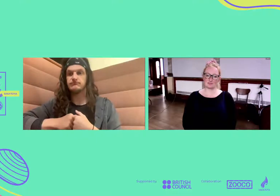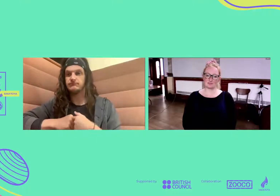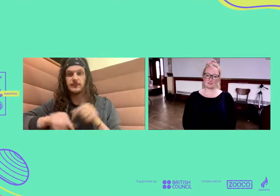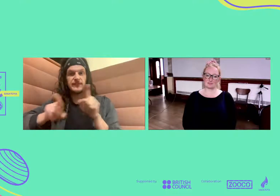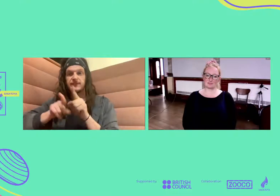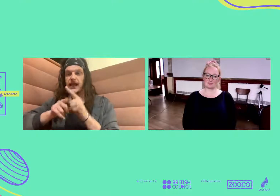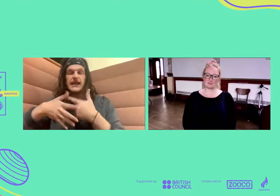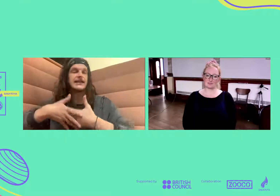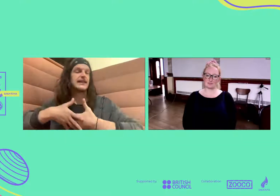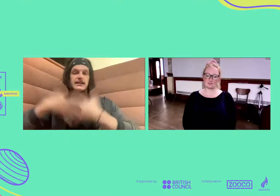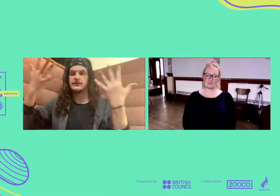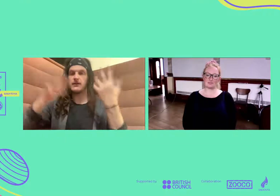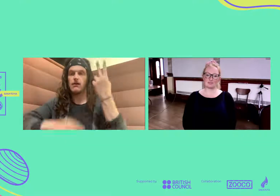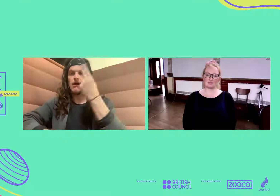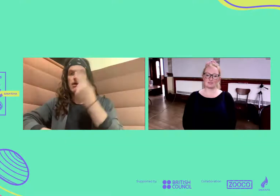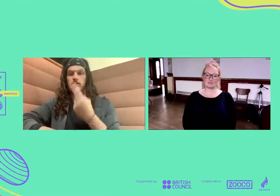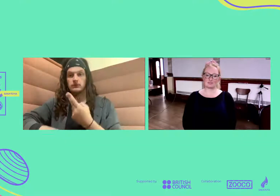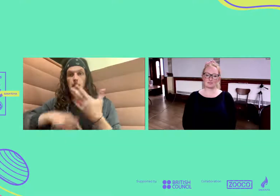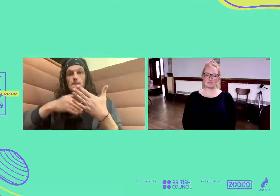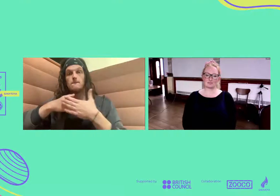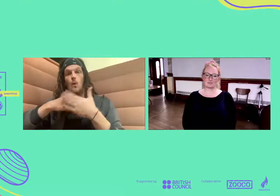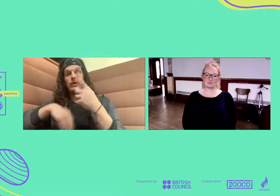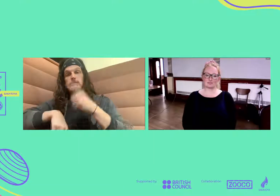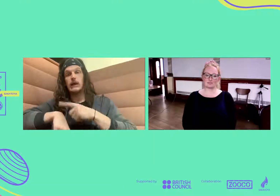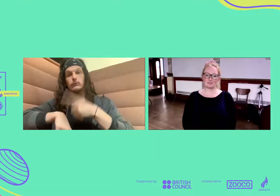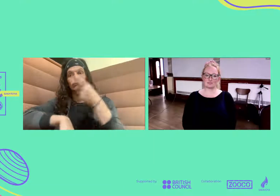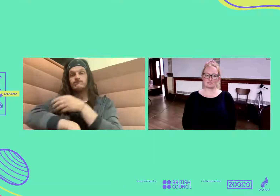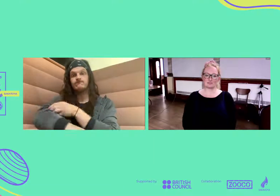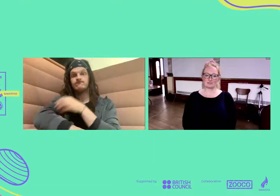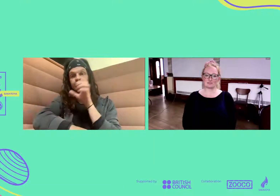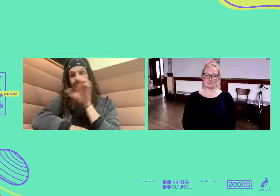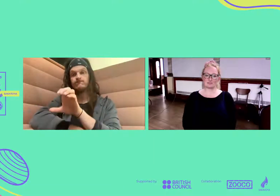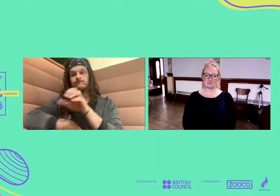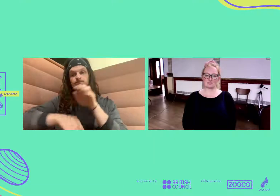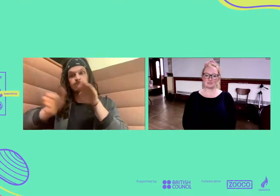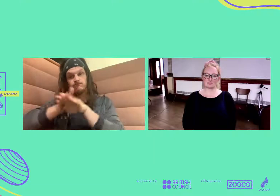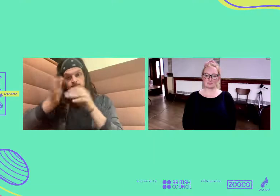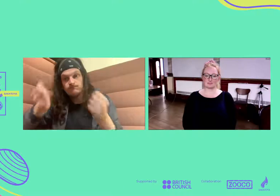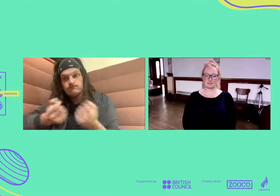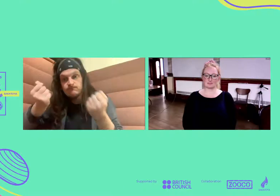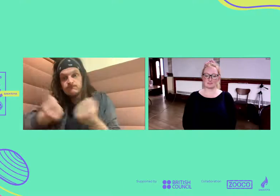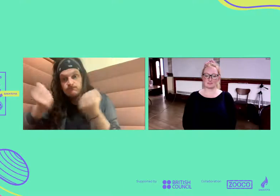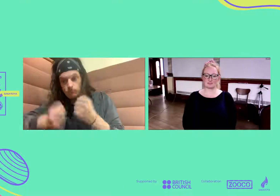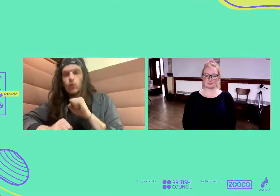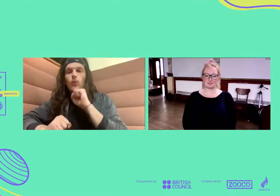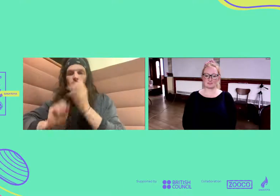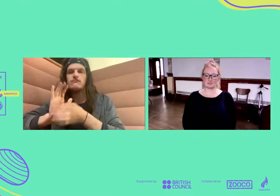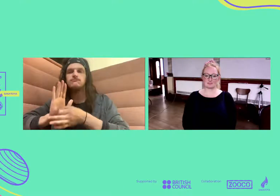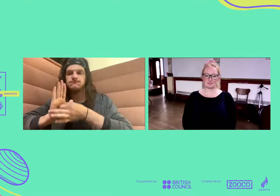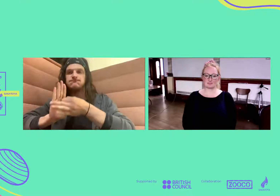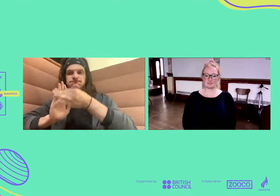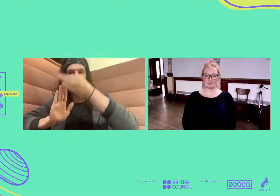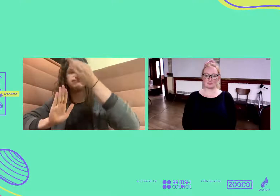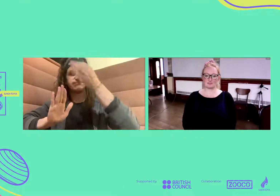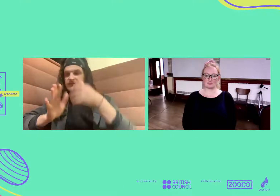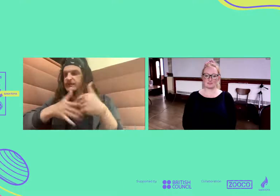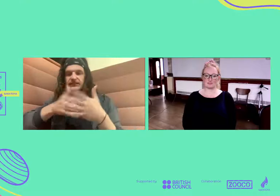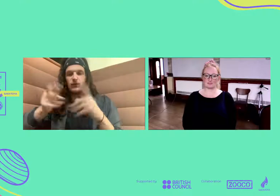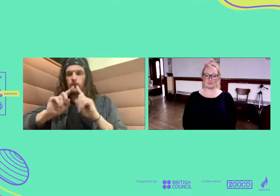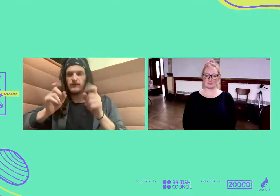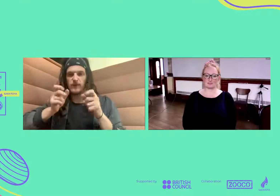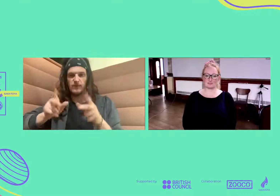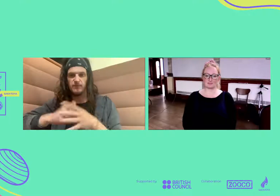then practiced, worked in my own time to really polish that skill. And like any art form, the more time you spend on it,